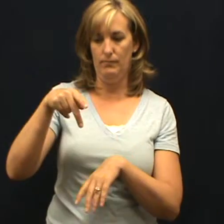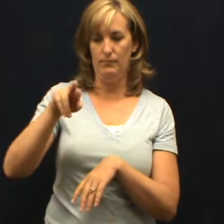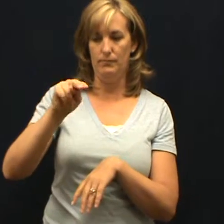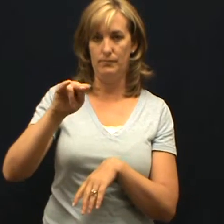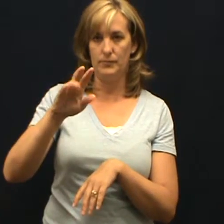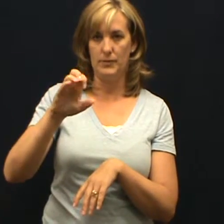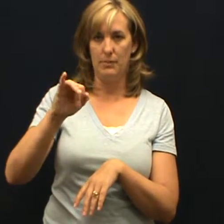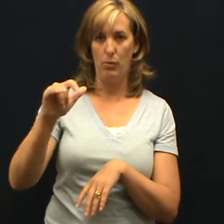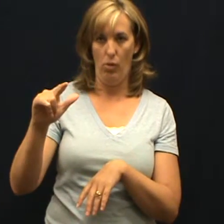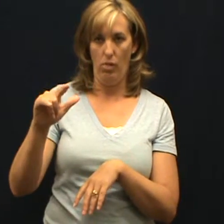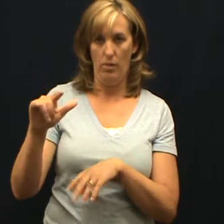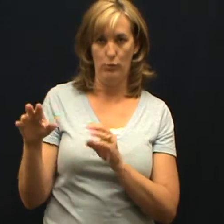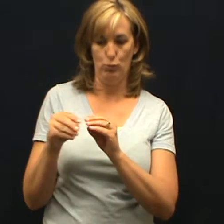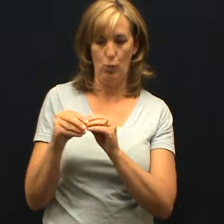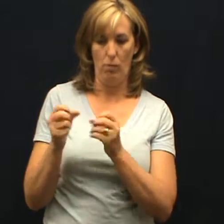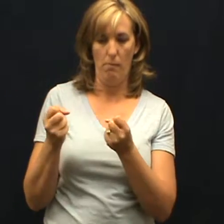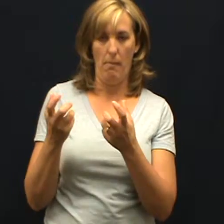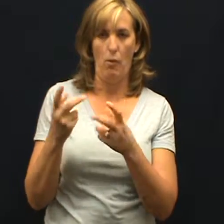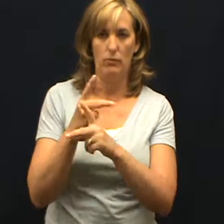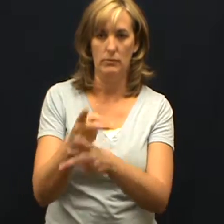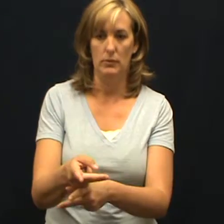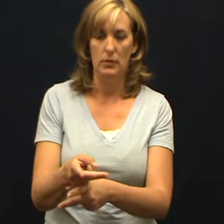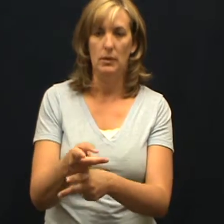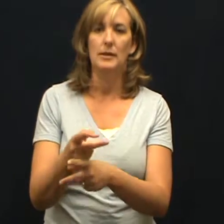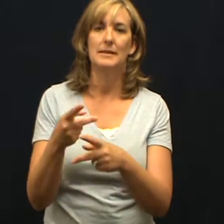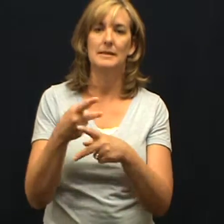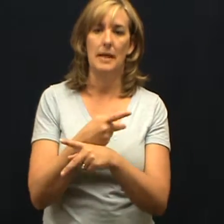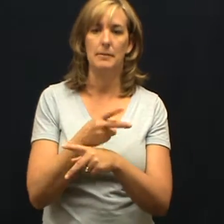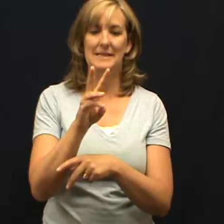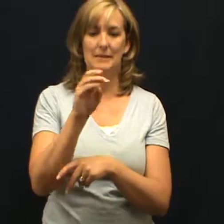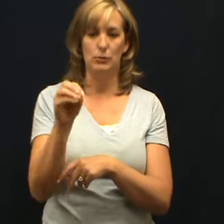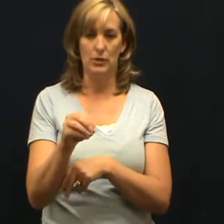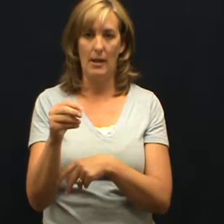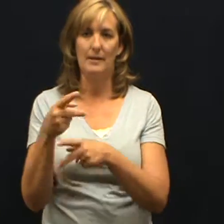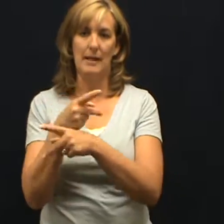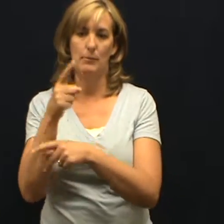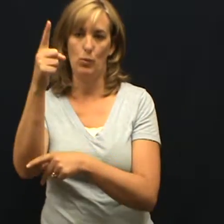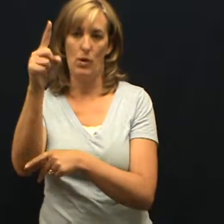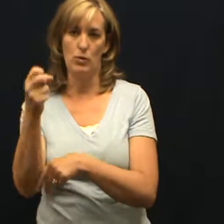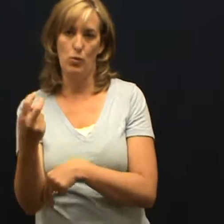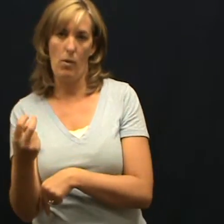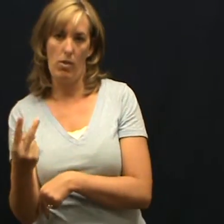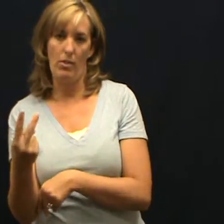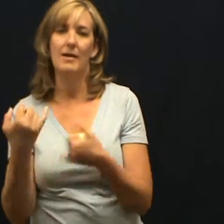6% times 1/12 of that annual amount, and it would still be $50 for the month.